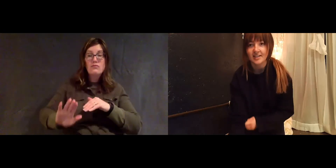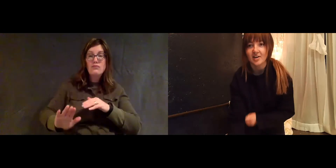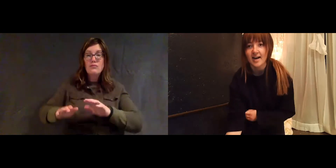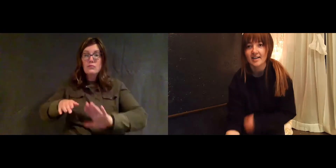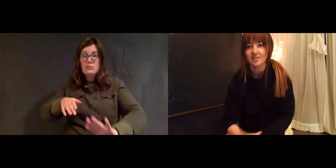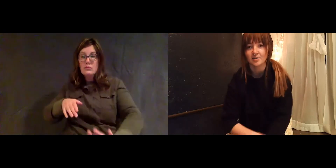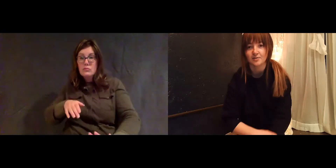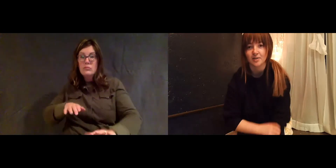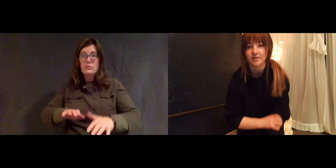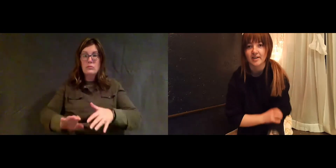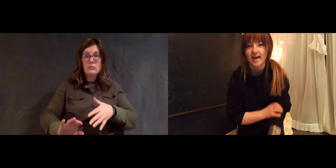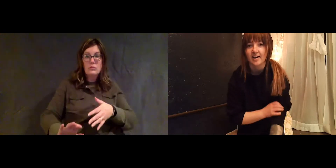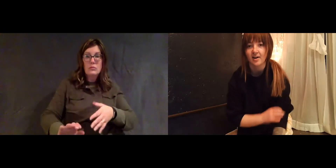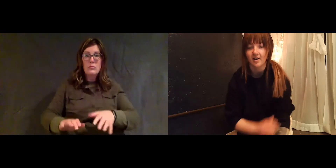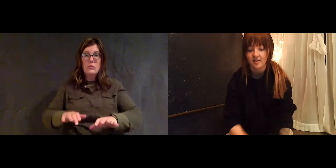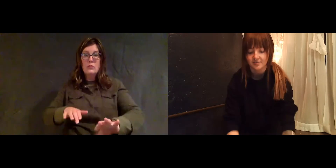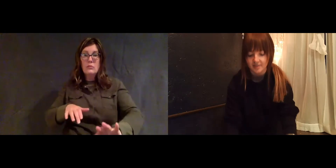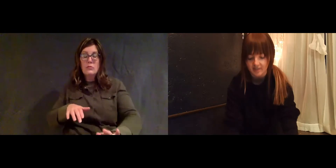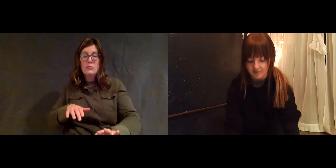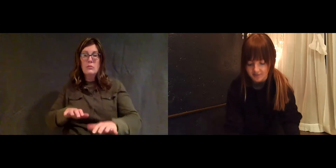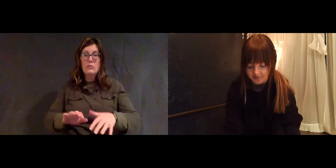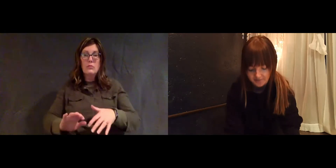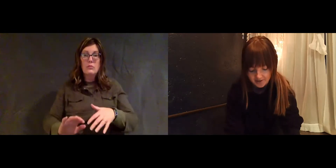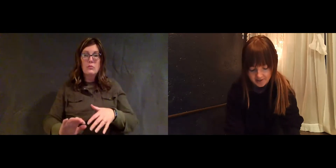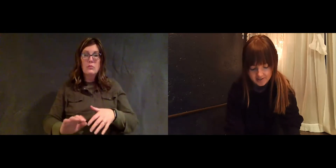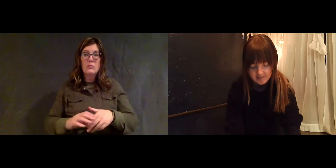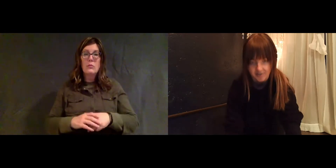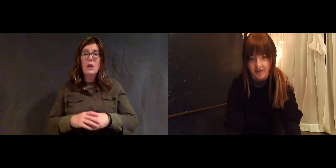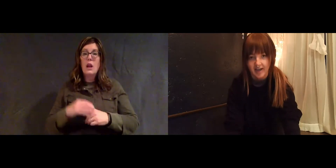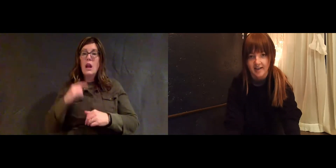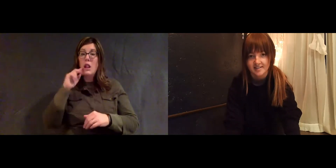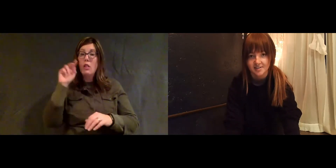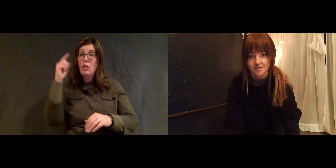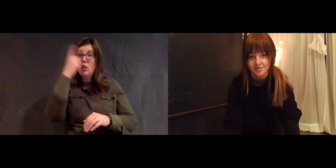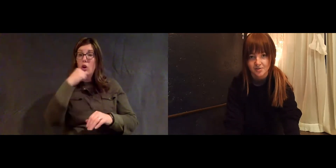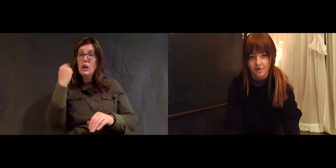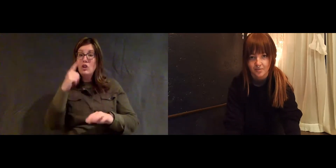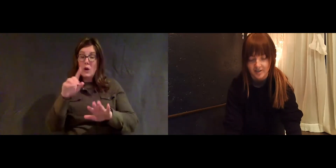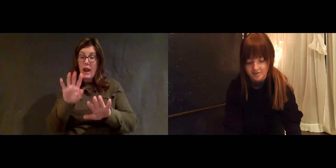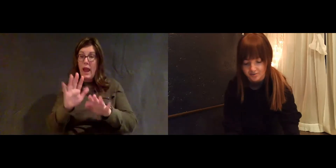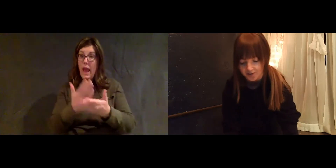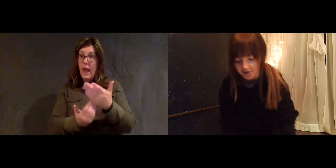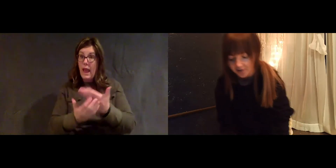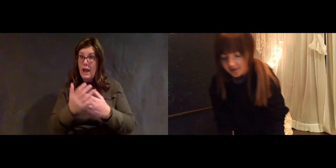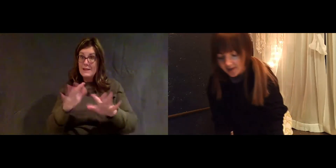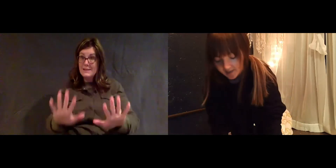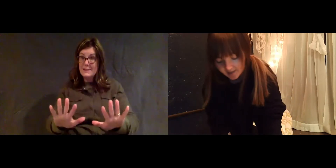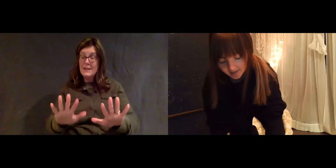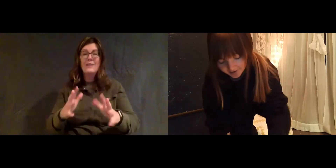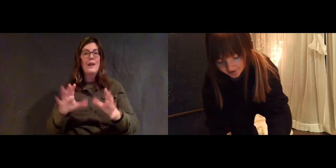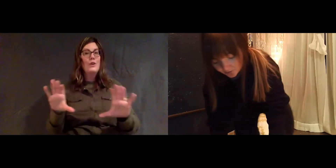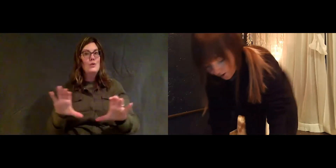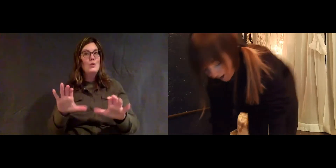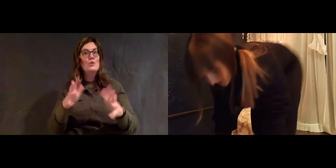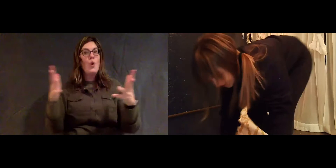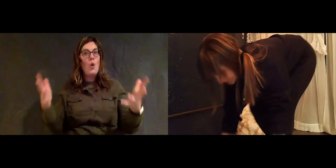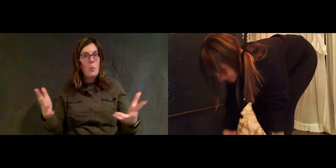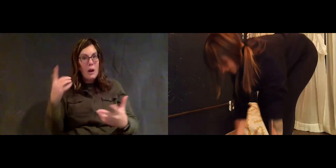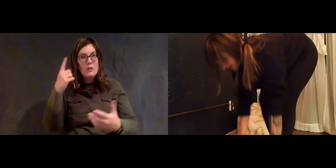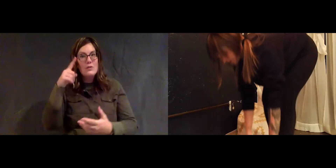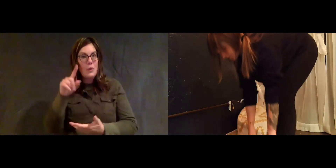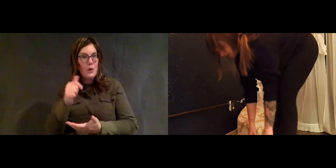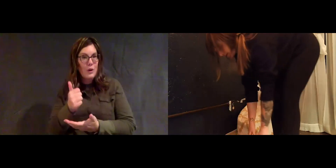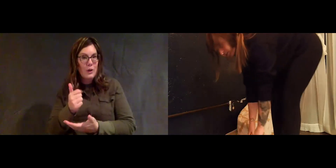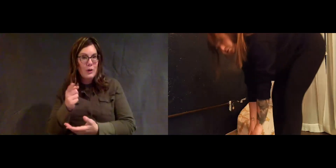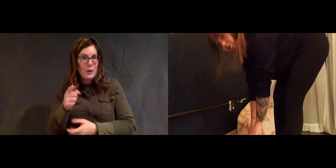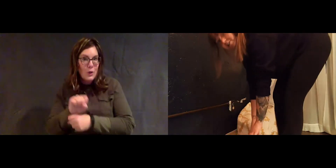And then go ahead and look forward at all of your lovely fingers and your hands that do so much for you. And you're gonna walk your feet